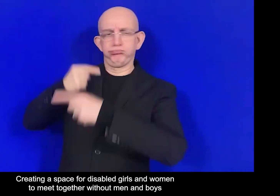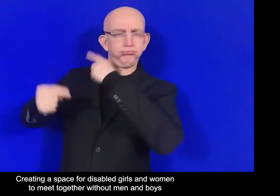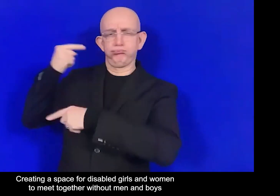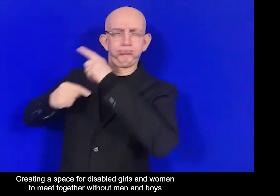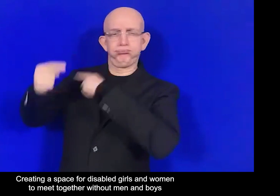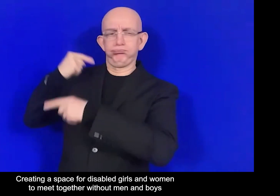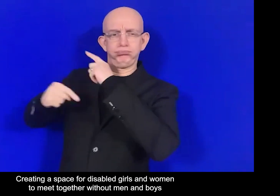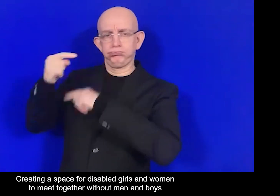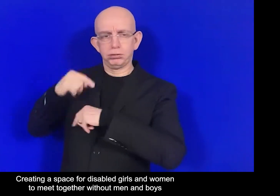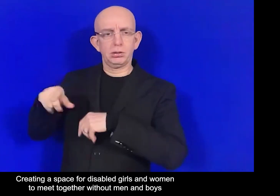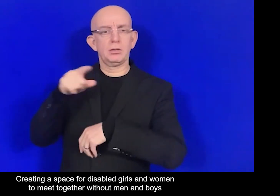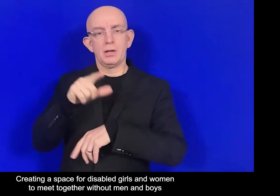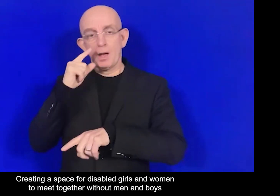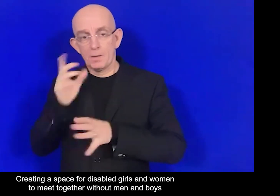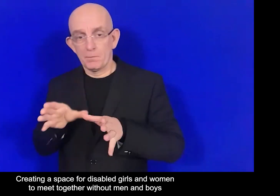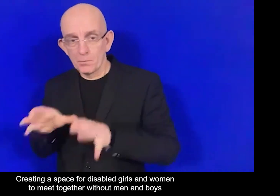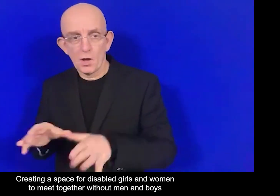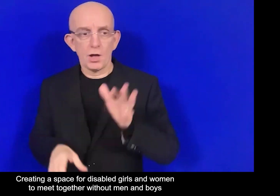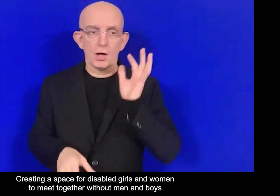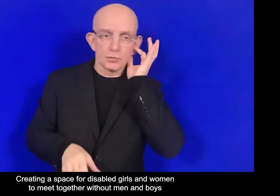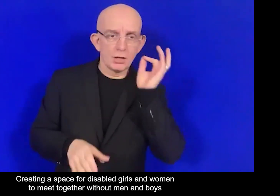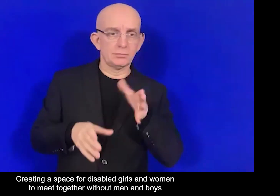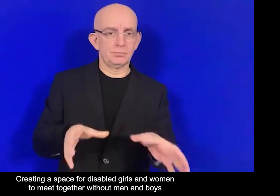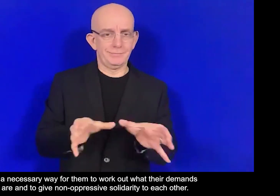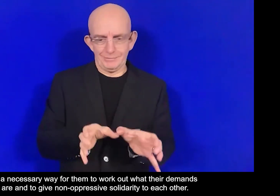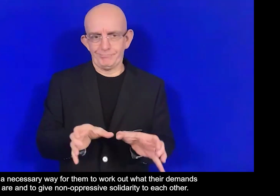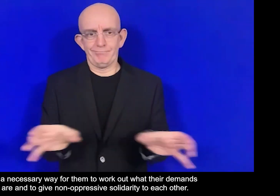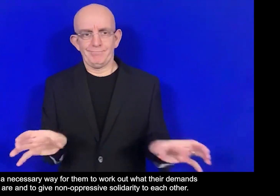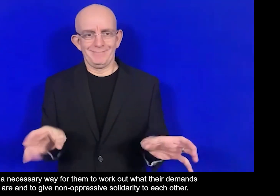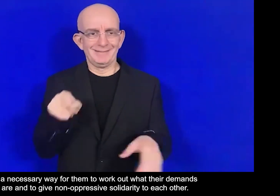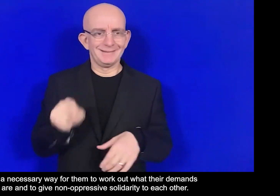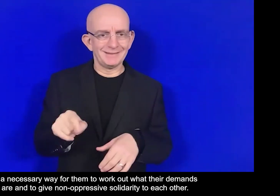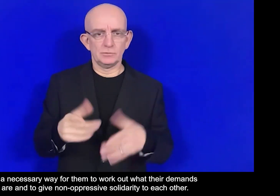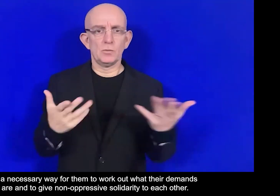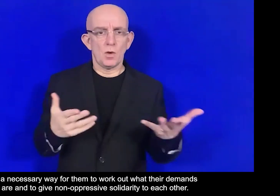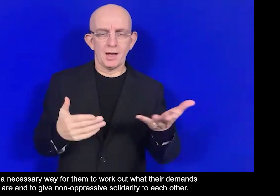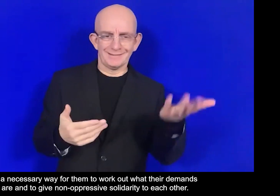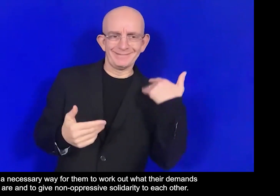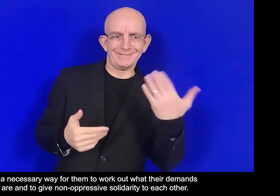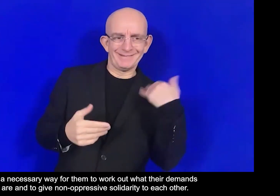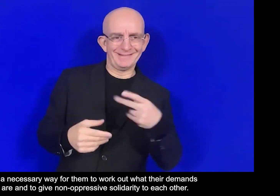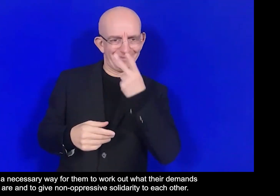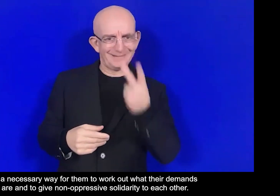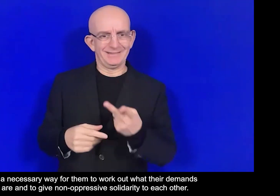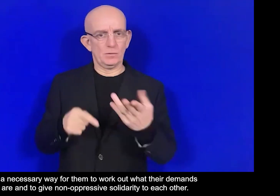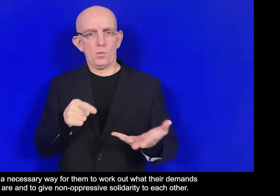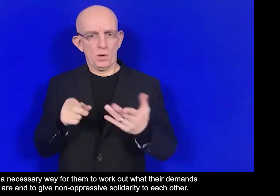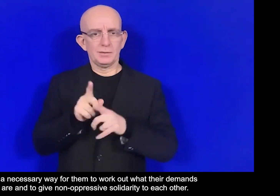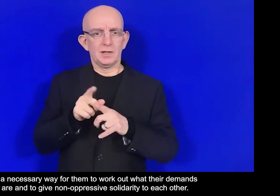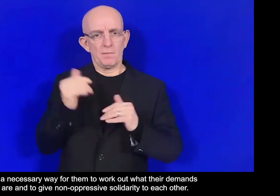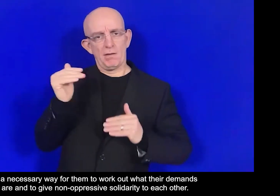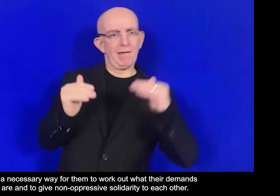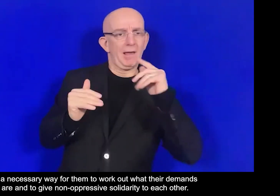a space for disabled women and girls to meet together without men and boys is a necessary way for them to work out what